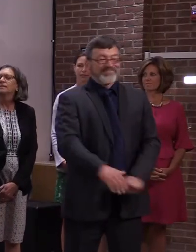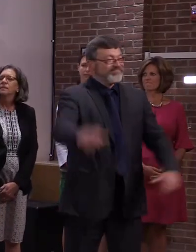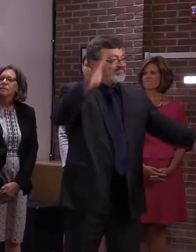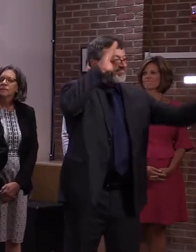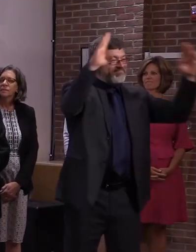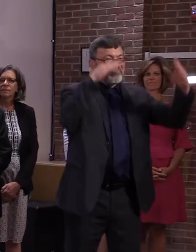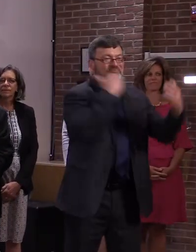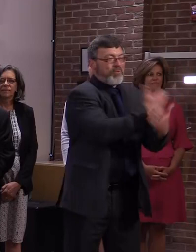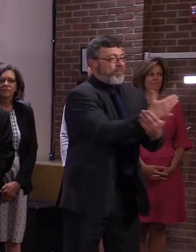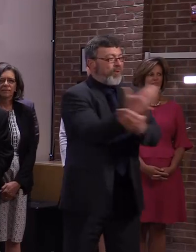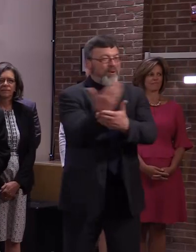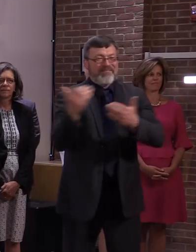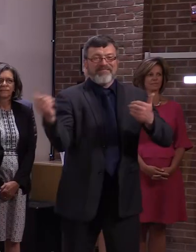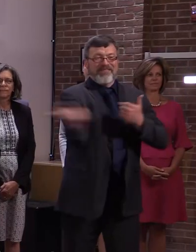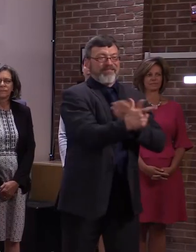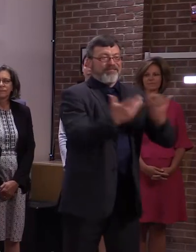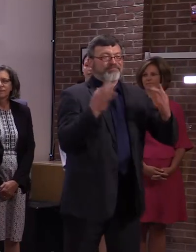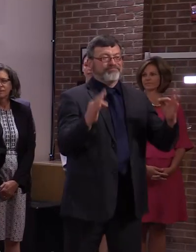Good morning, everyone.